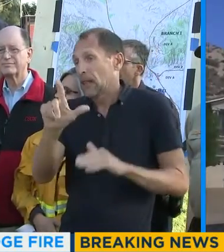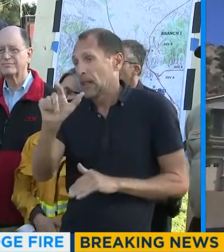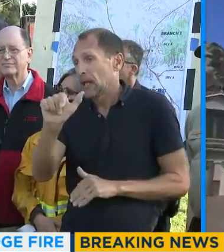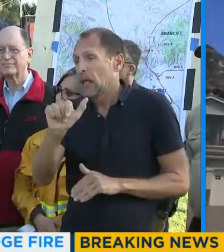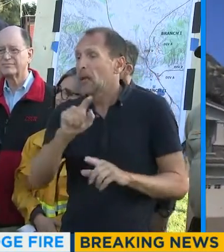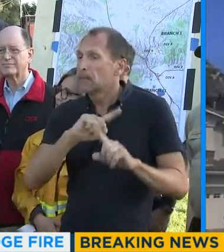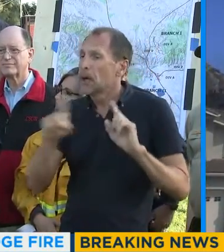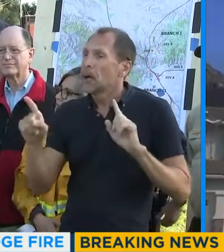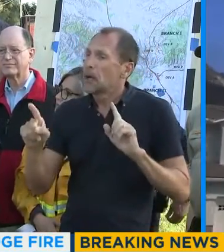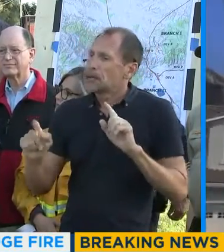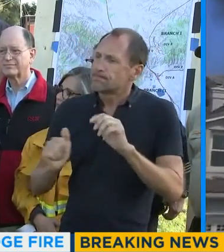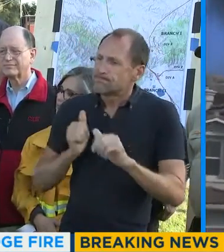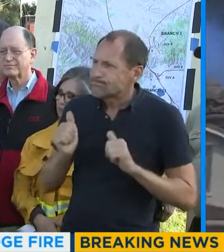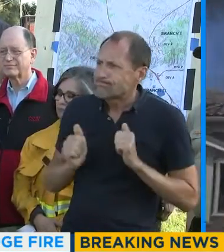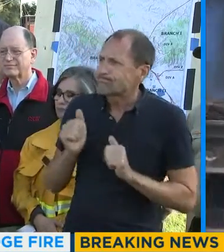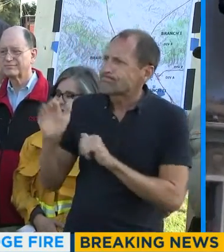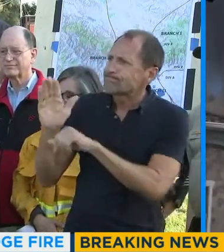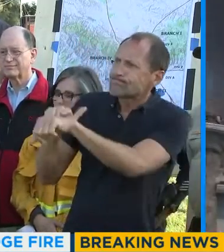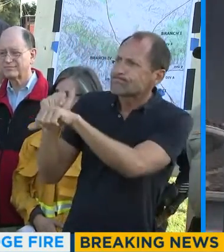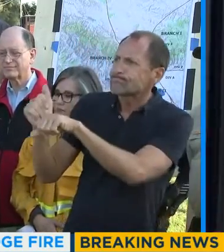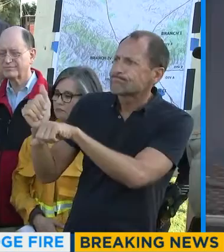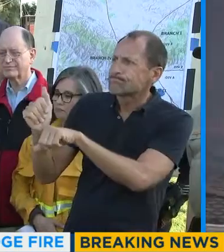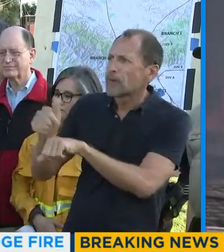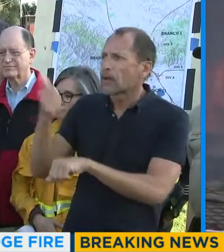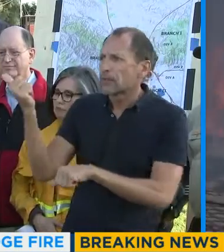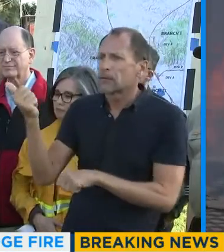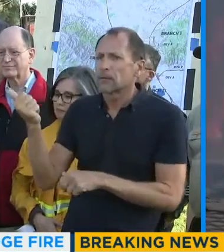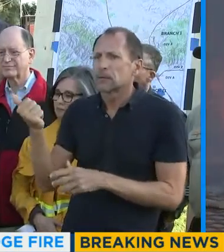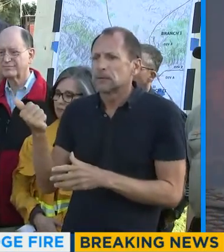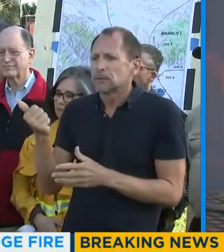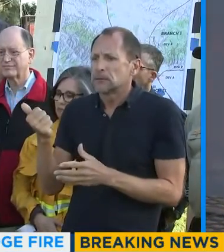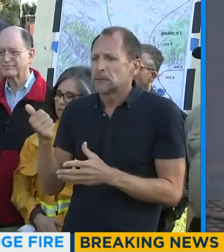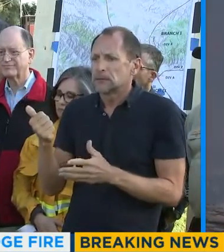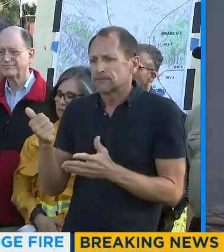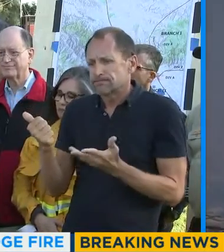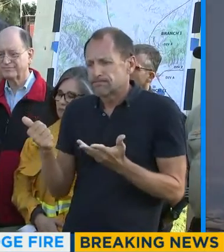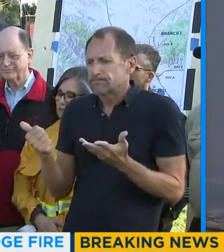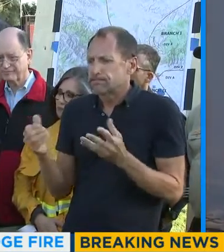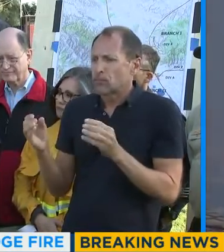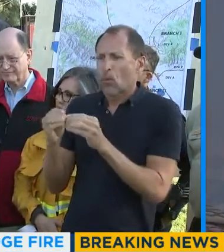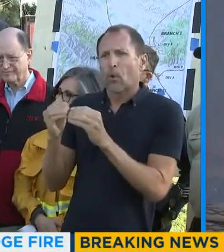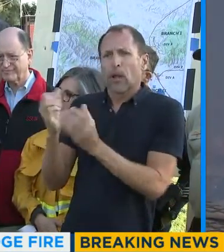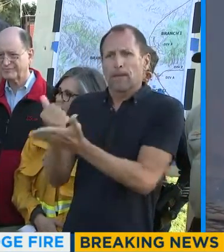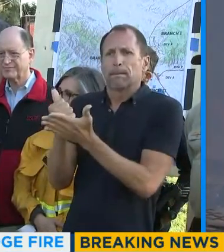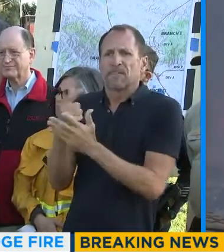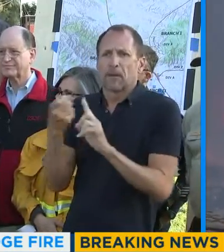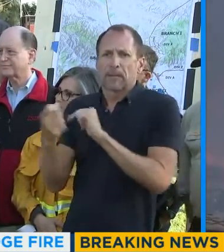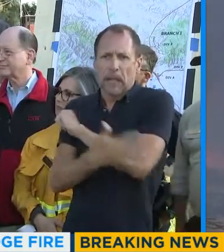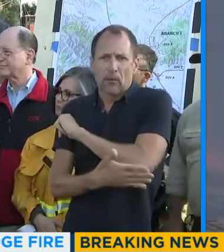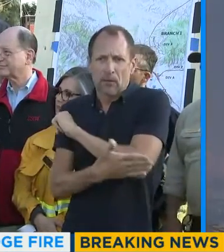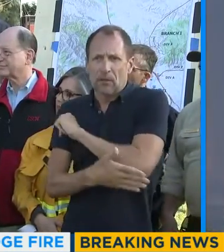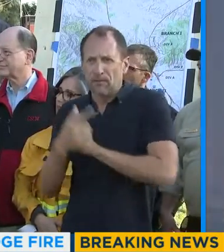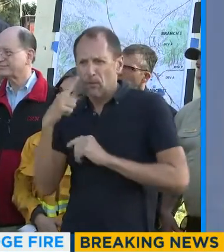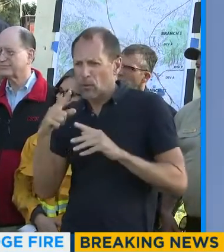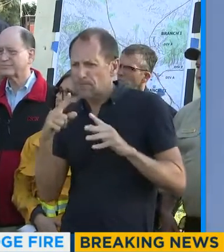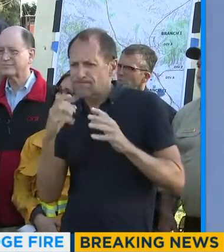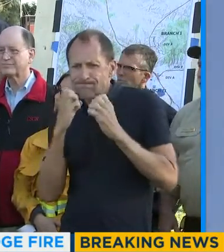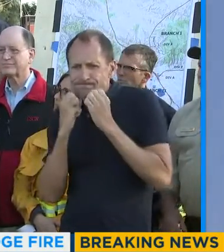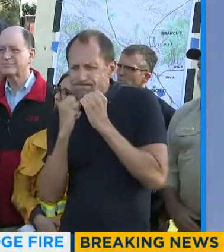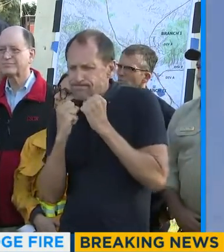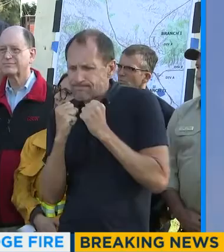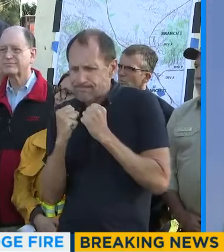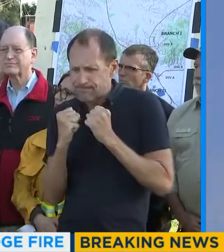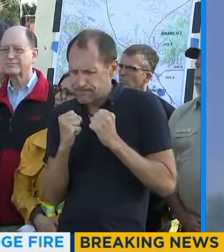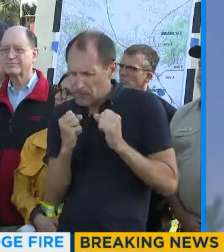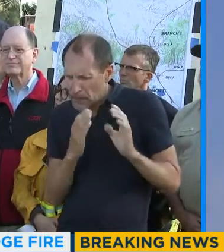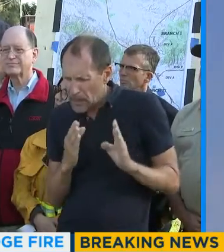on a tactical alert in order to control and save those resources for our most critical instances. So with that, the consequence is